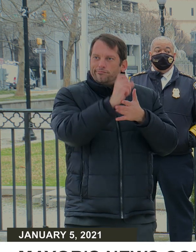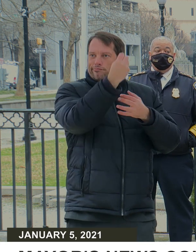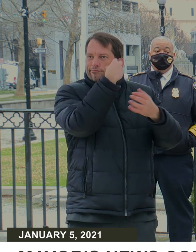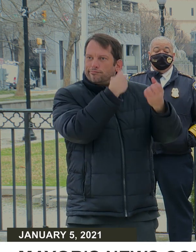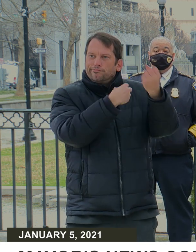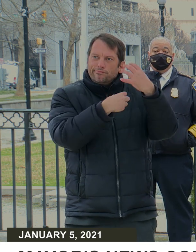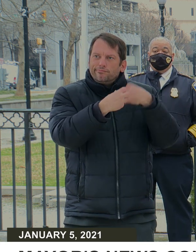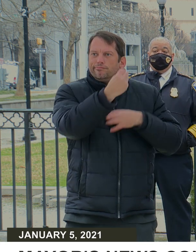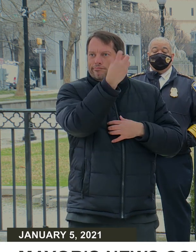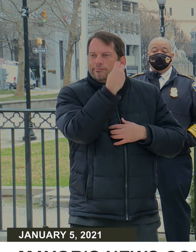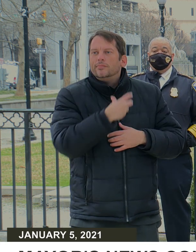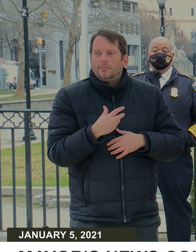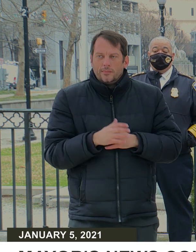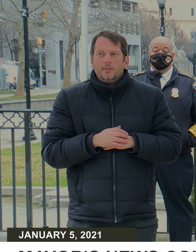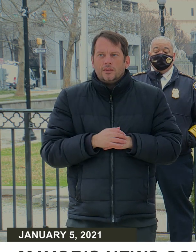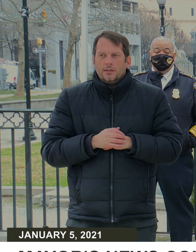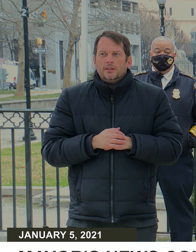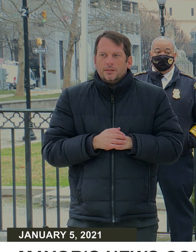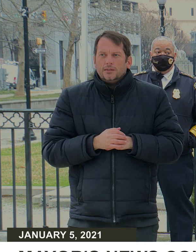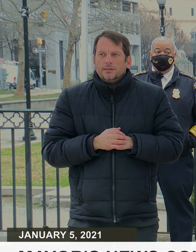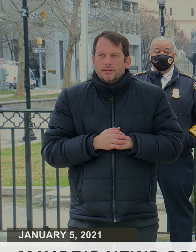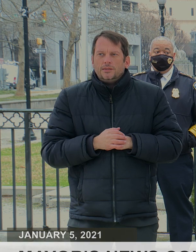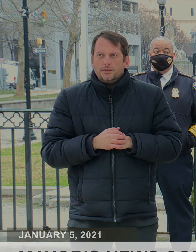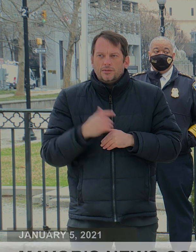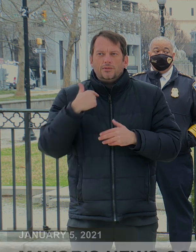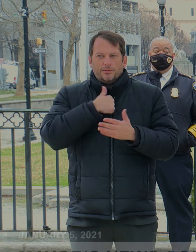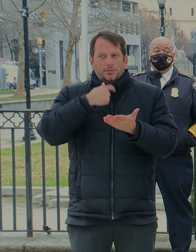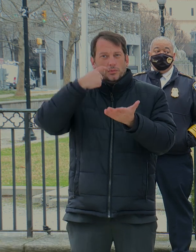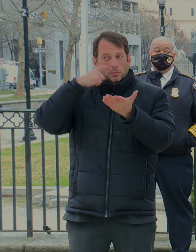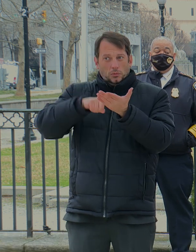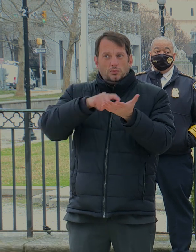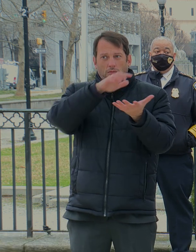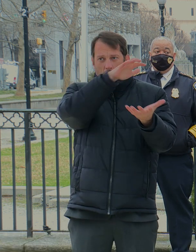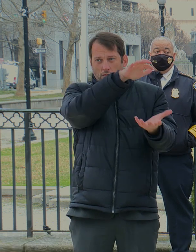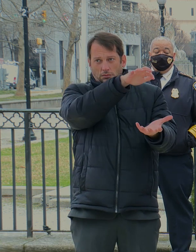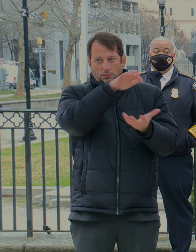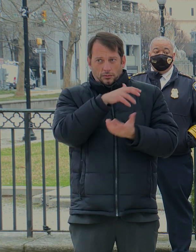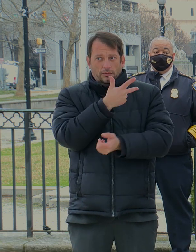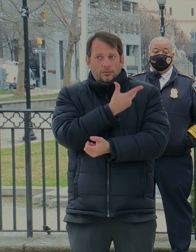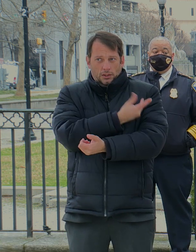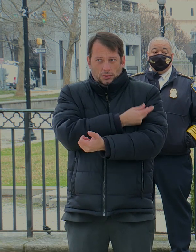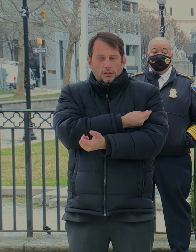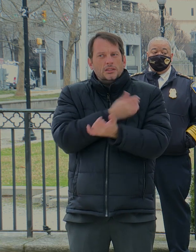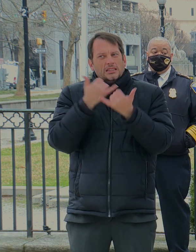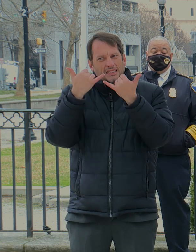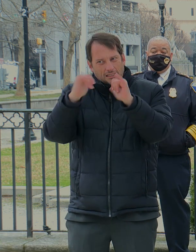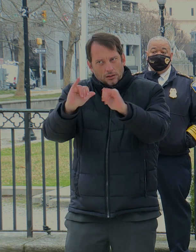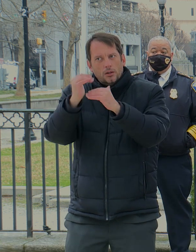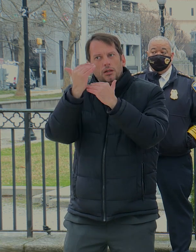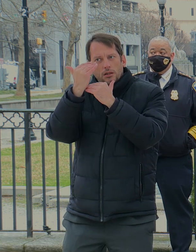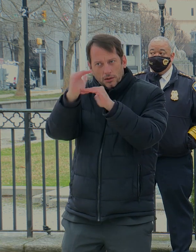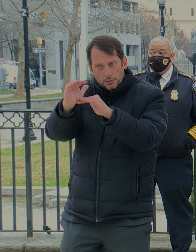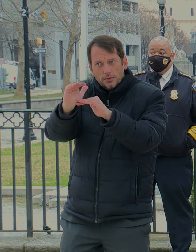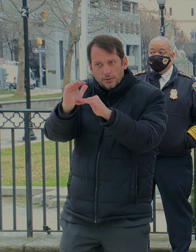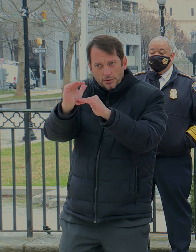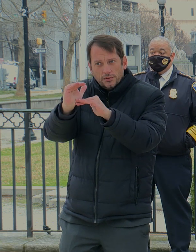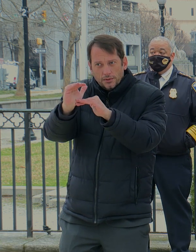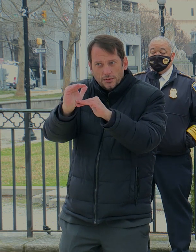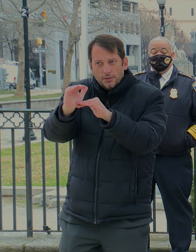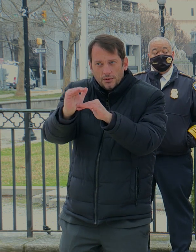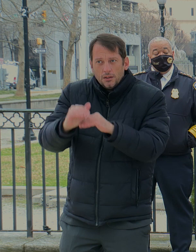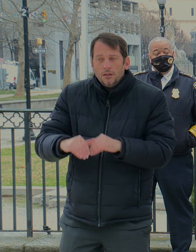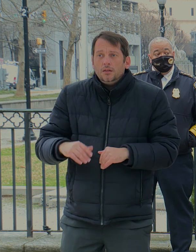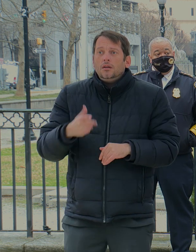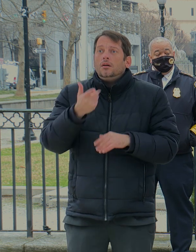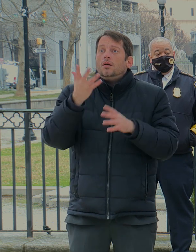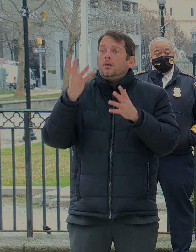to stress that though we're seeing vaccine, the supply is still limited. And so, I think as it becomes more available, we'll see more